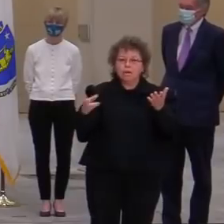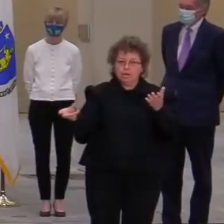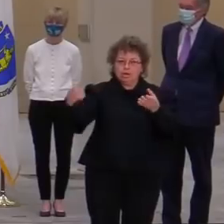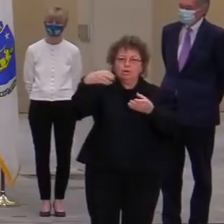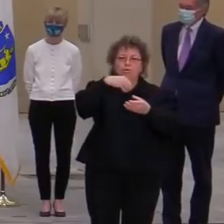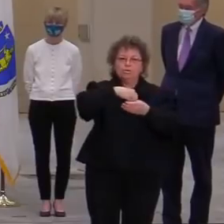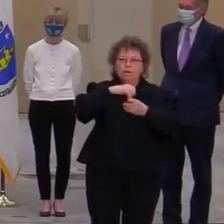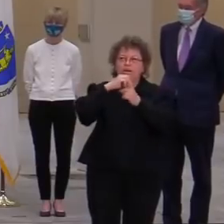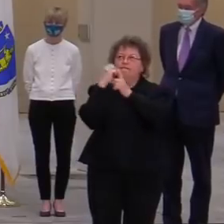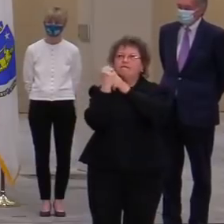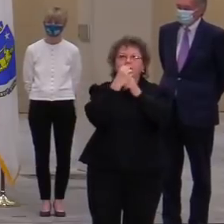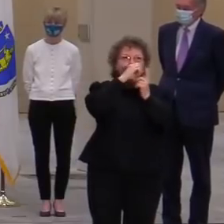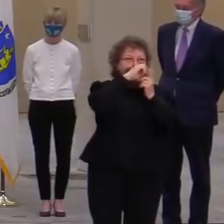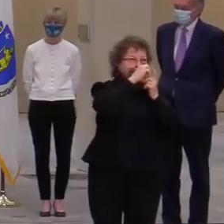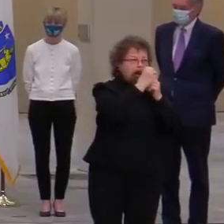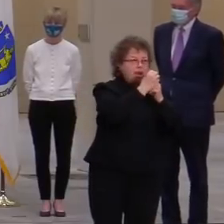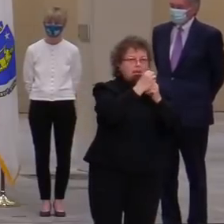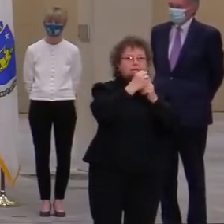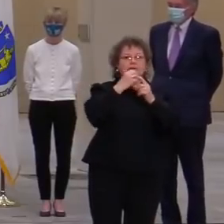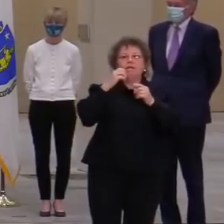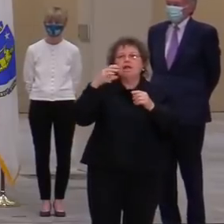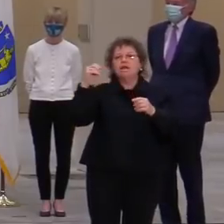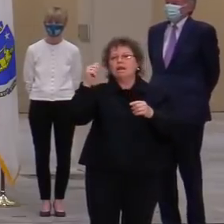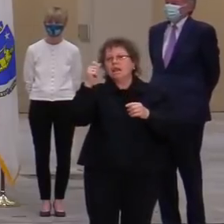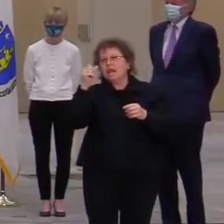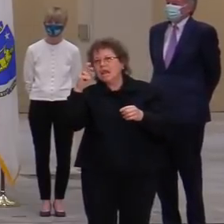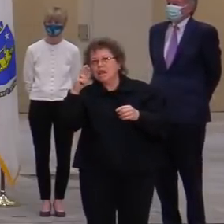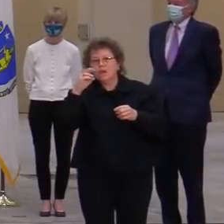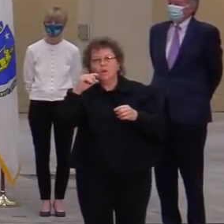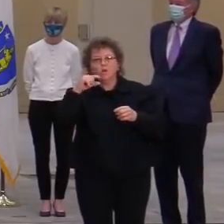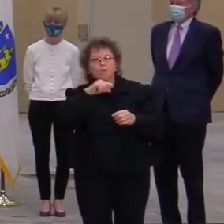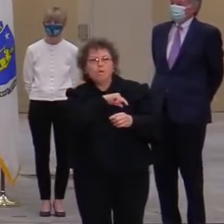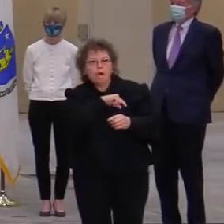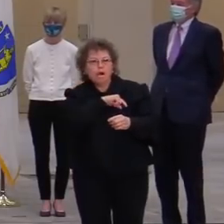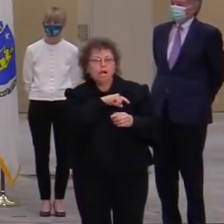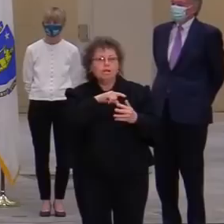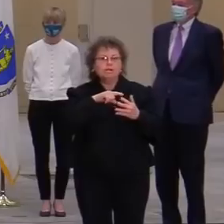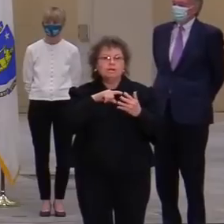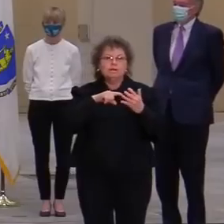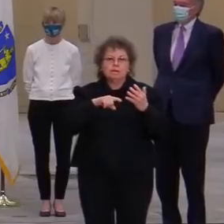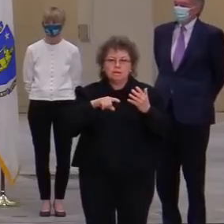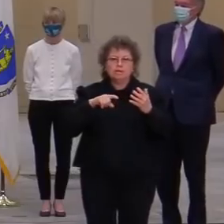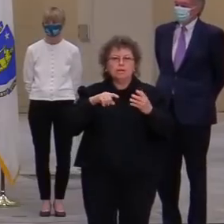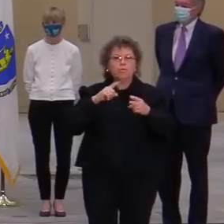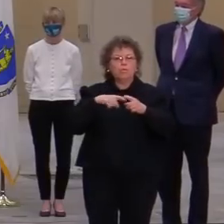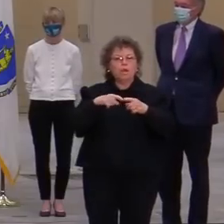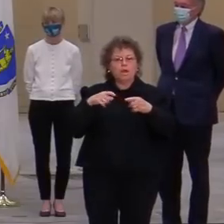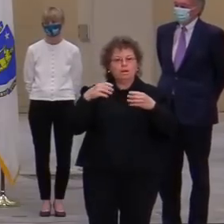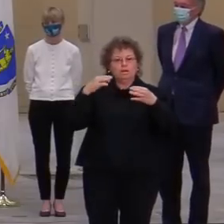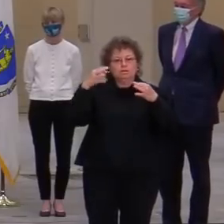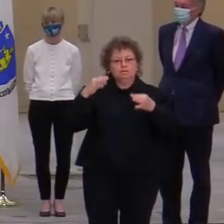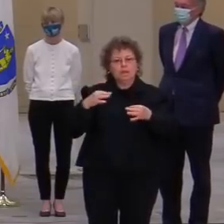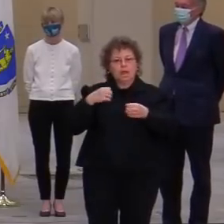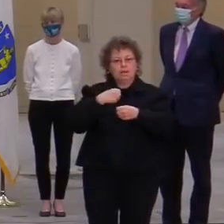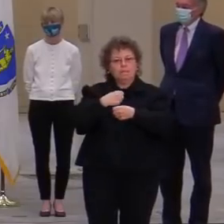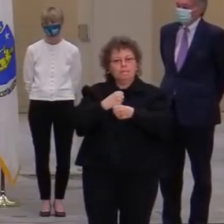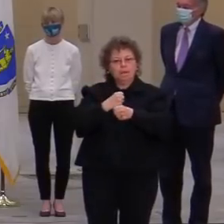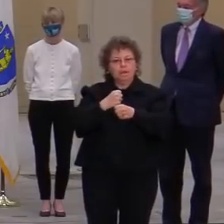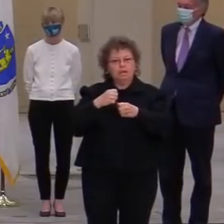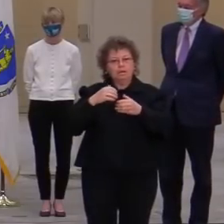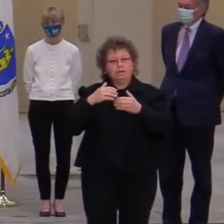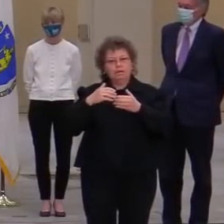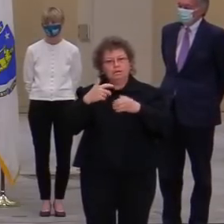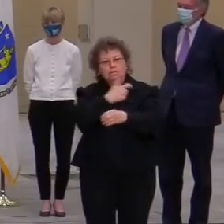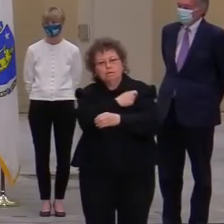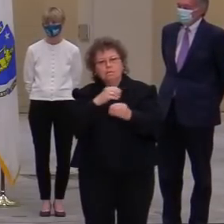justice issues and air quality issues into decisions that get made with respect to siting and development and all the rest going forward. But do